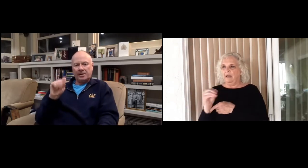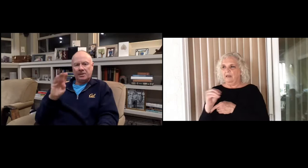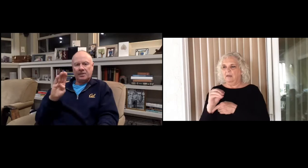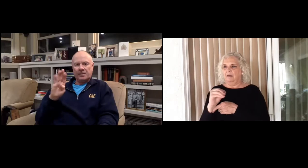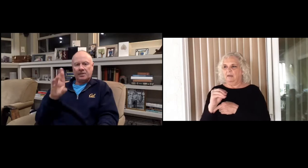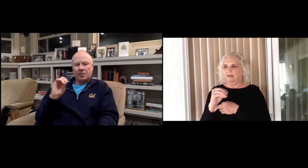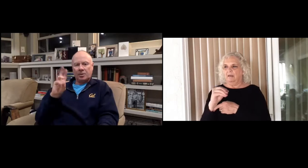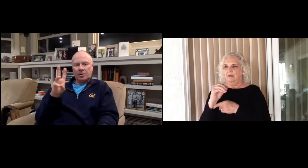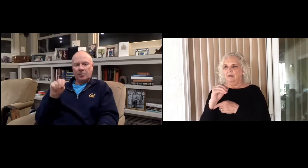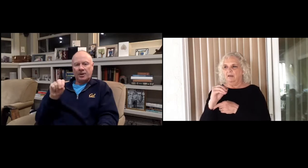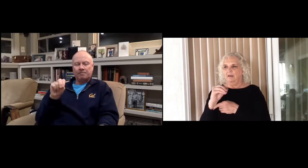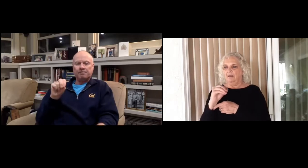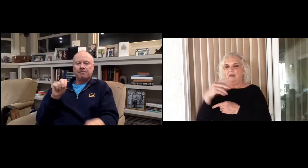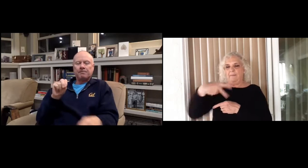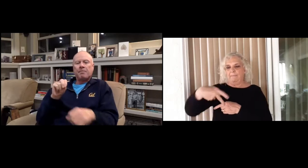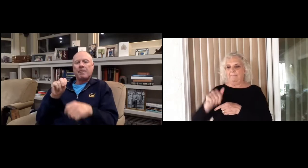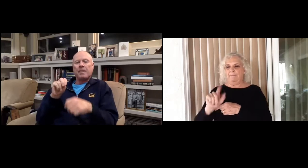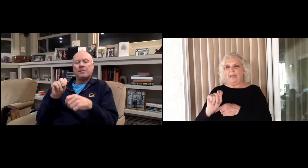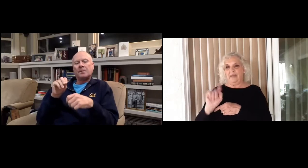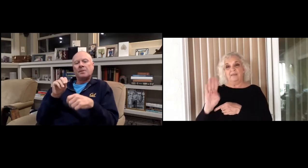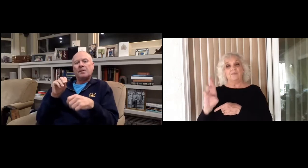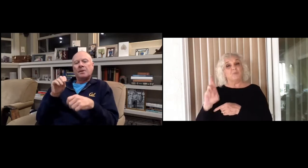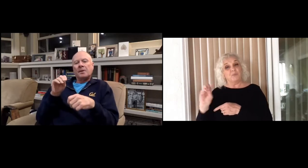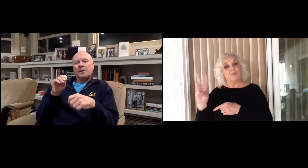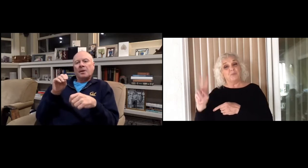Pat Brown.